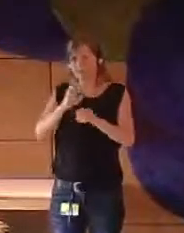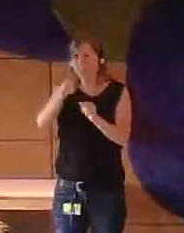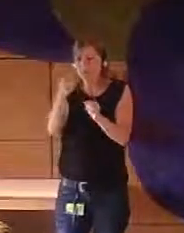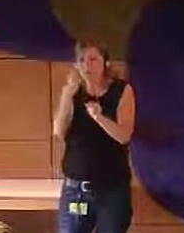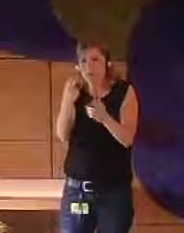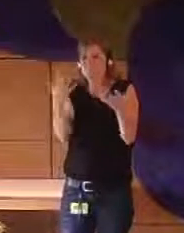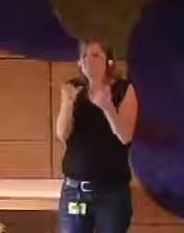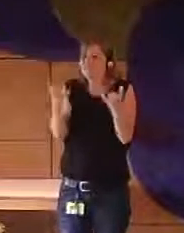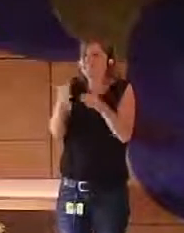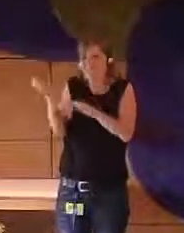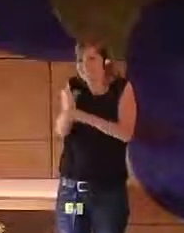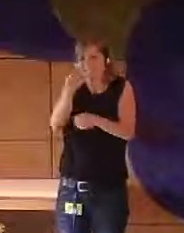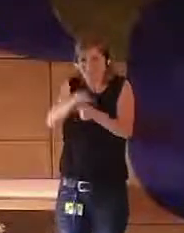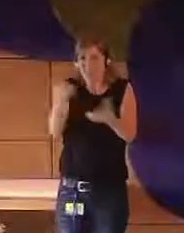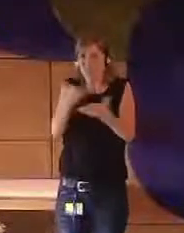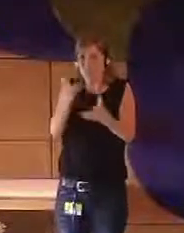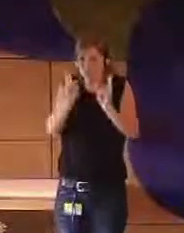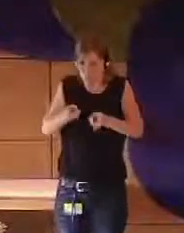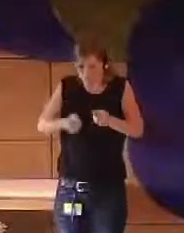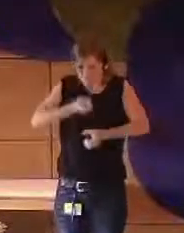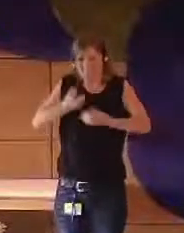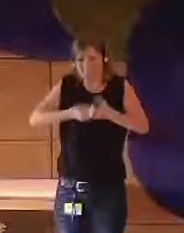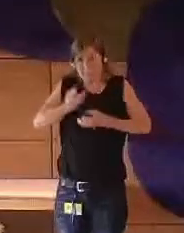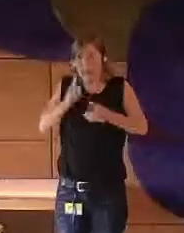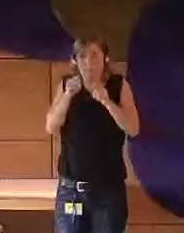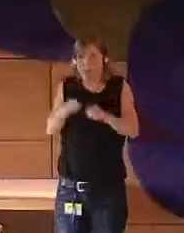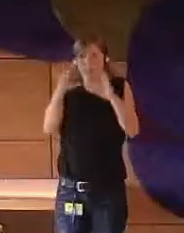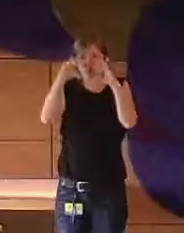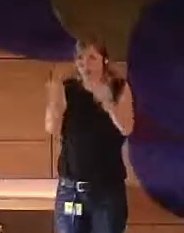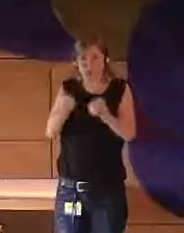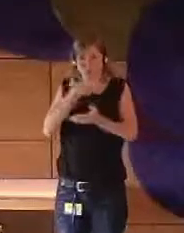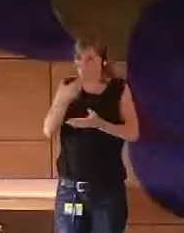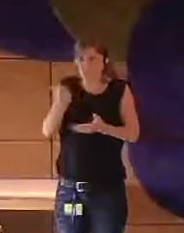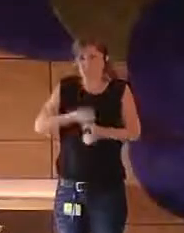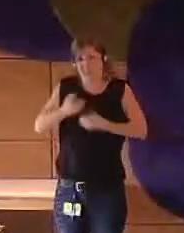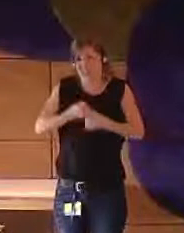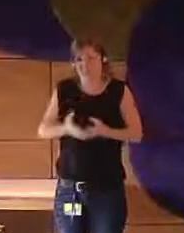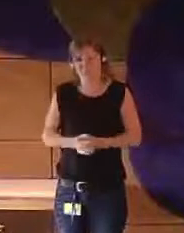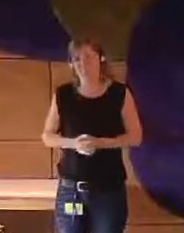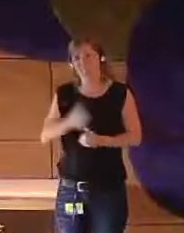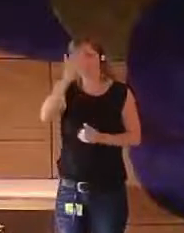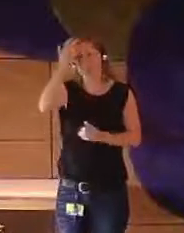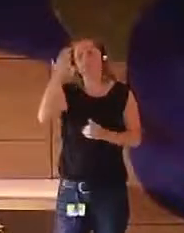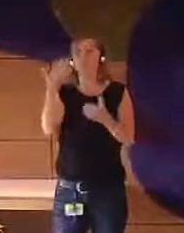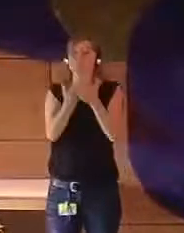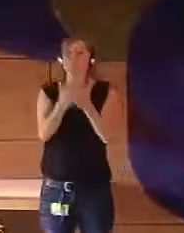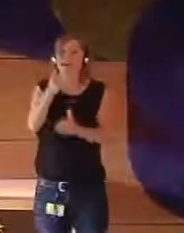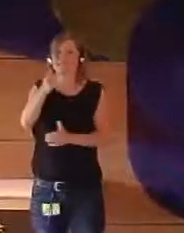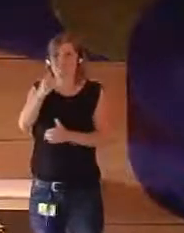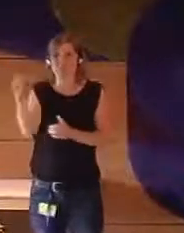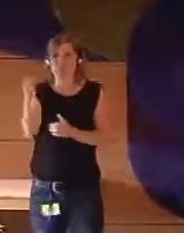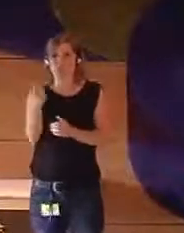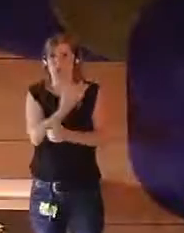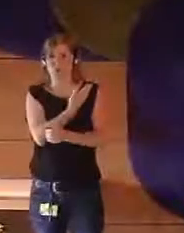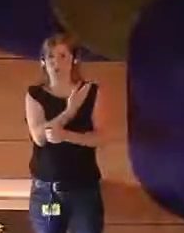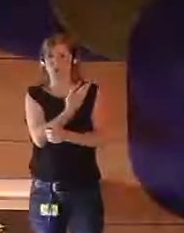And this is testosterone. Now remember, that last graph was over 4 weeks. This